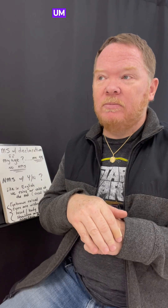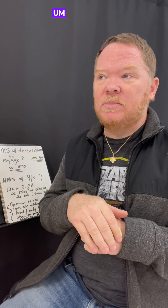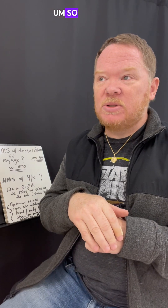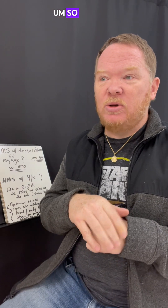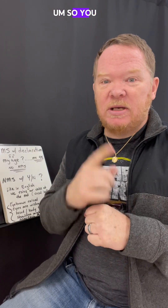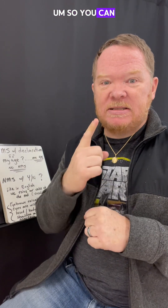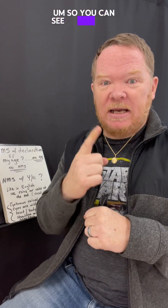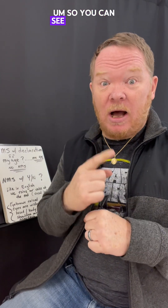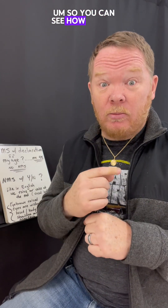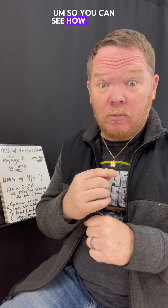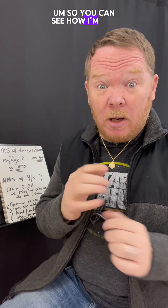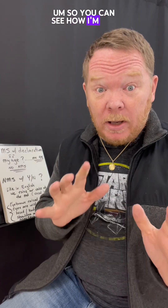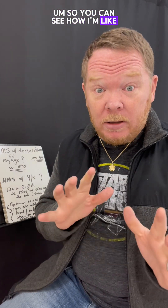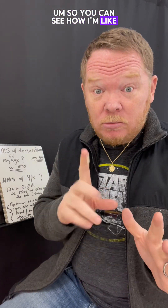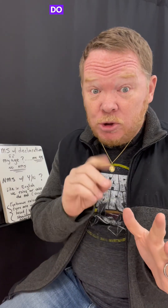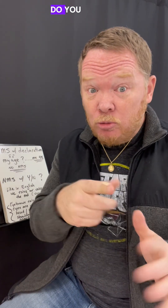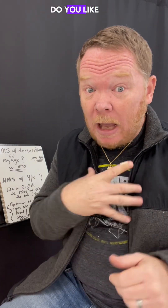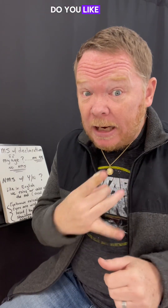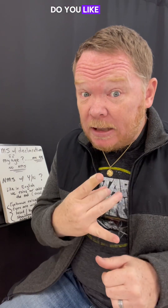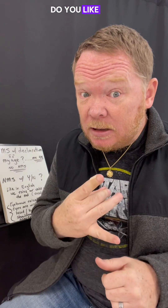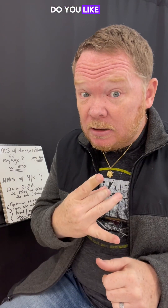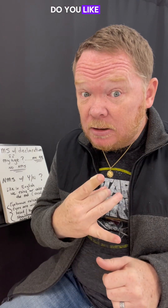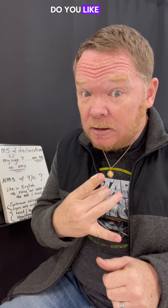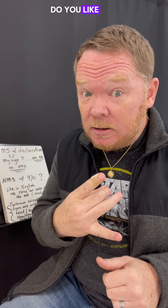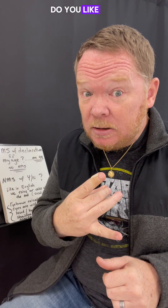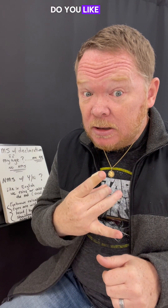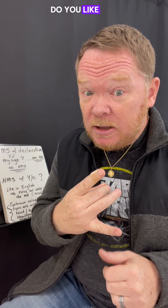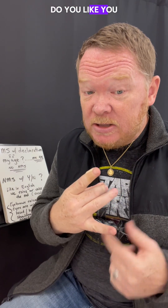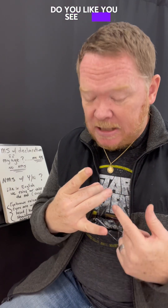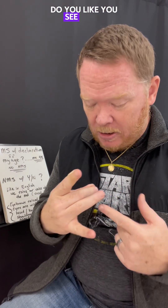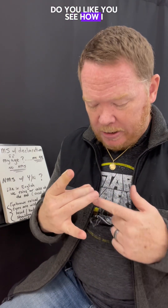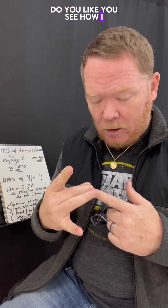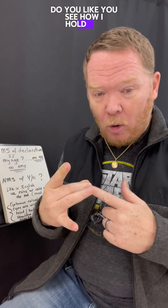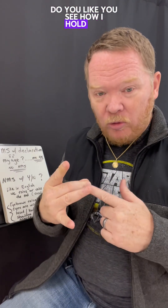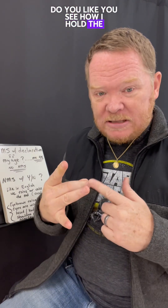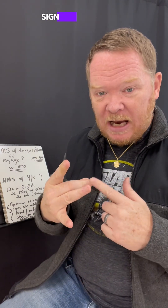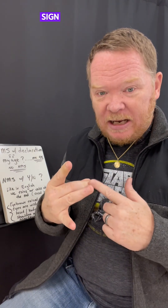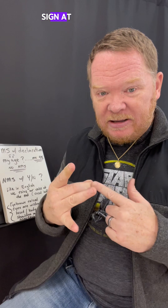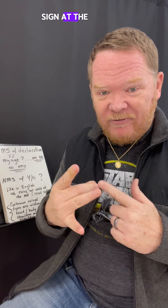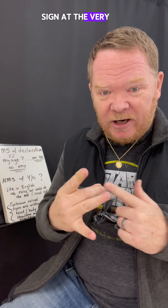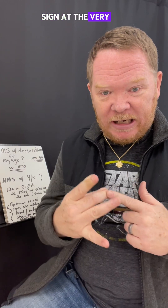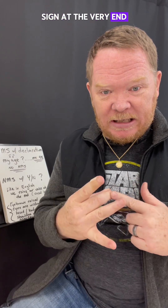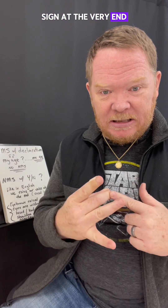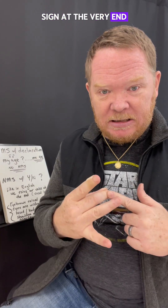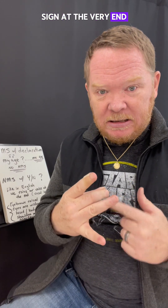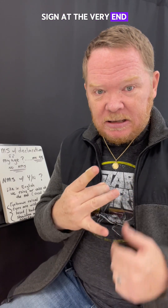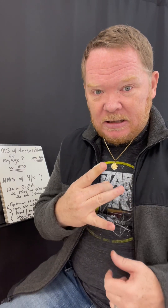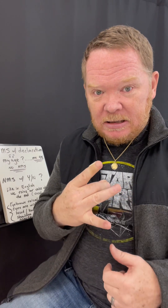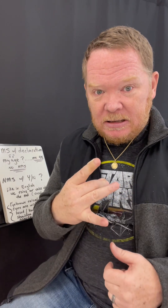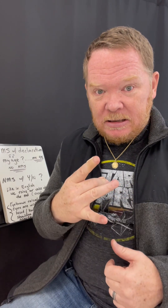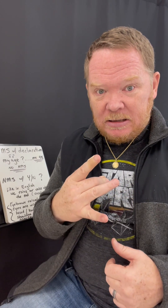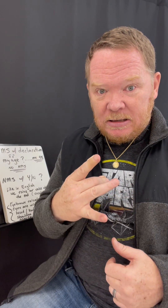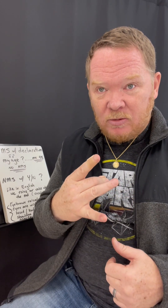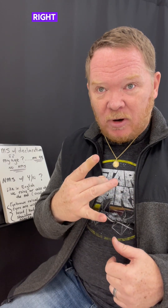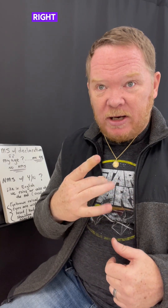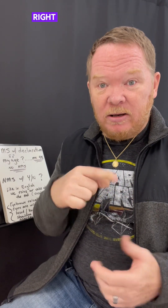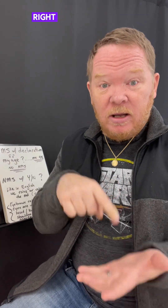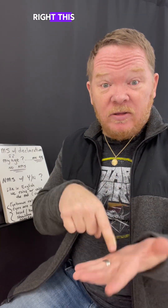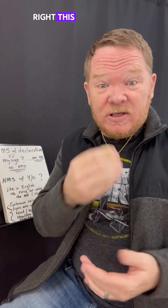So you could see how I'm like, do you like? You see how I hold the sign at the very end, right? This